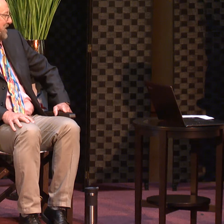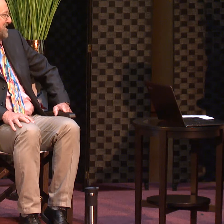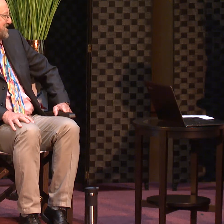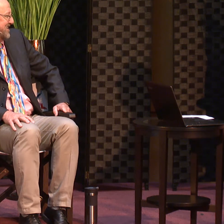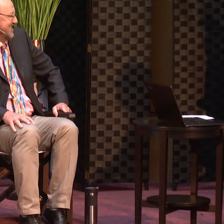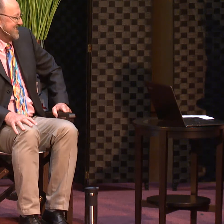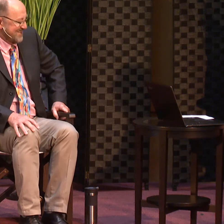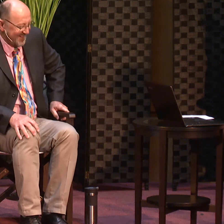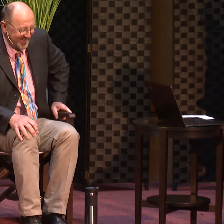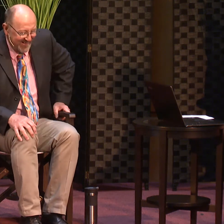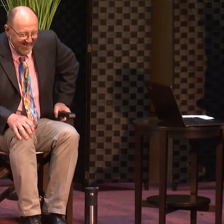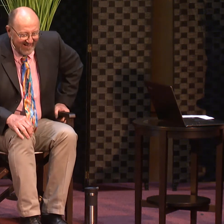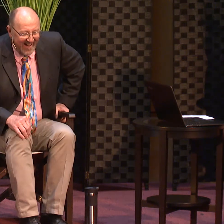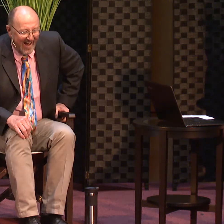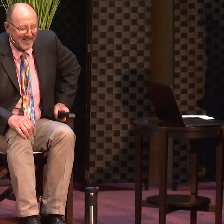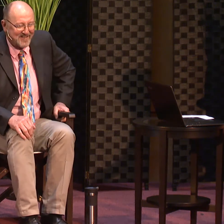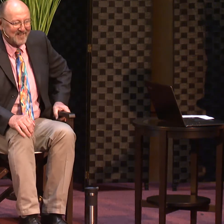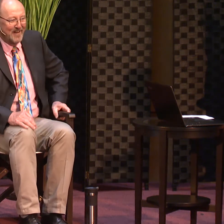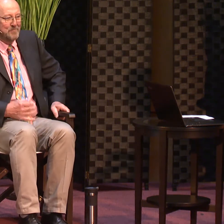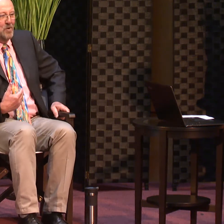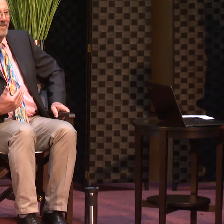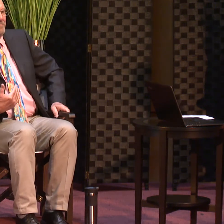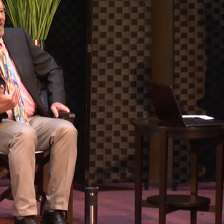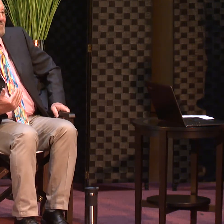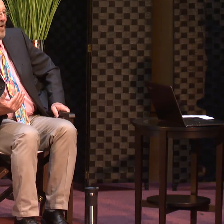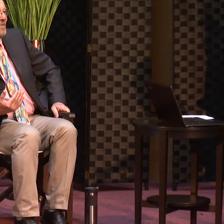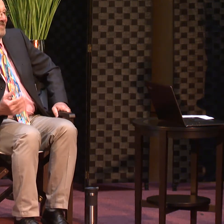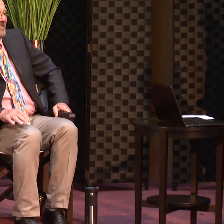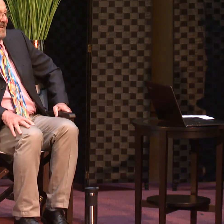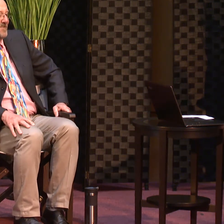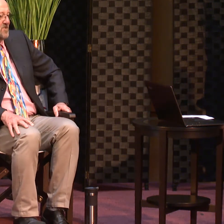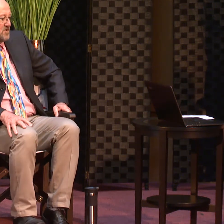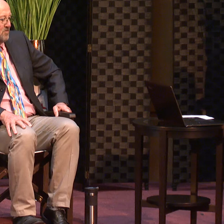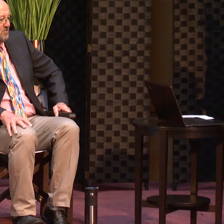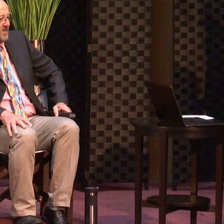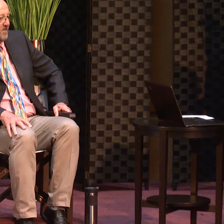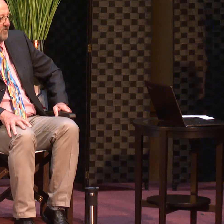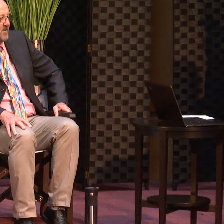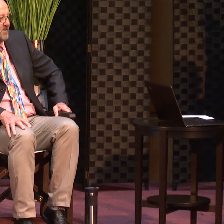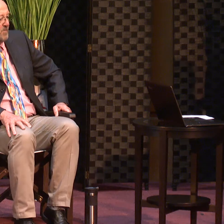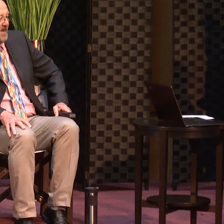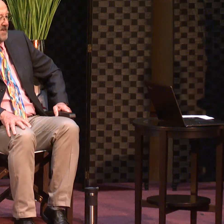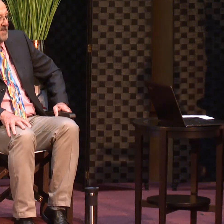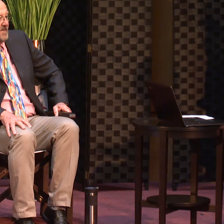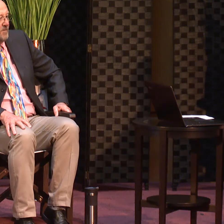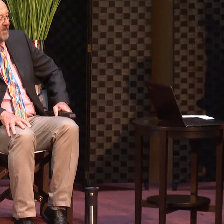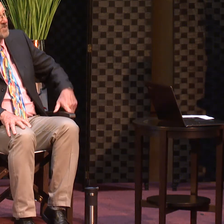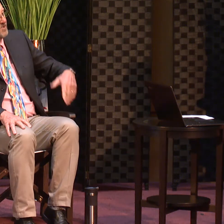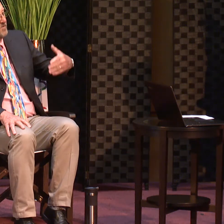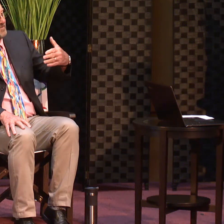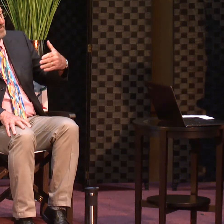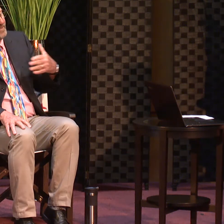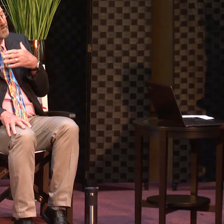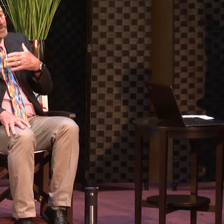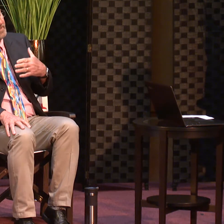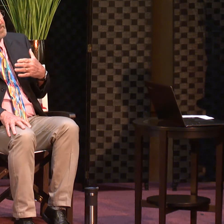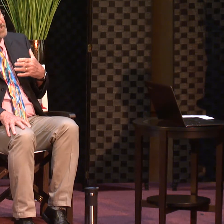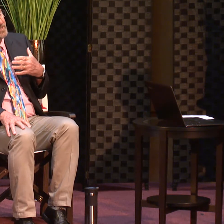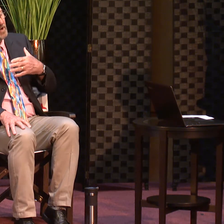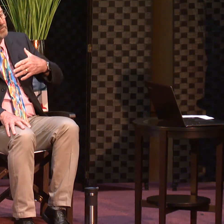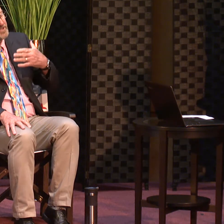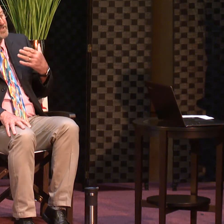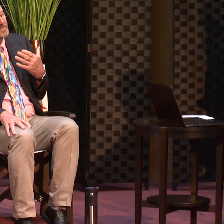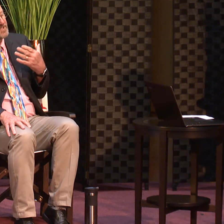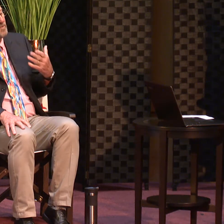those questions asked, and moment by moment, the answers would be different. But because you know, and